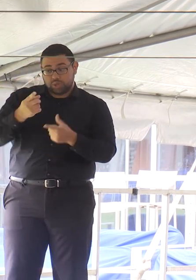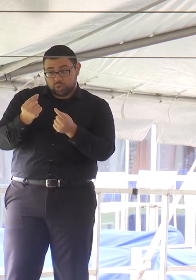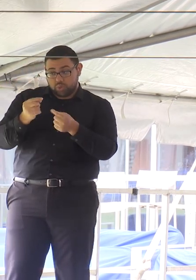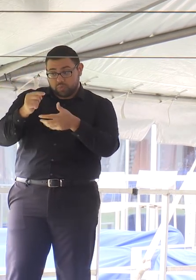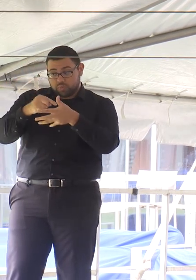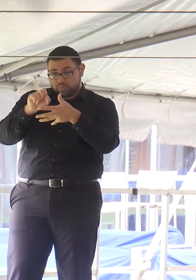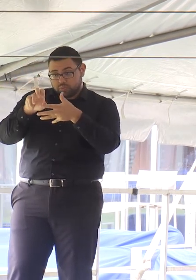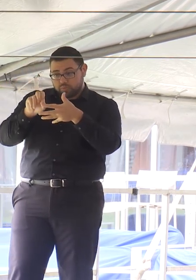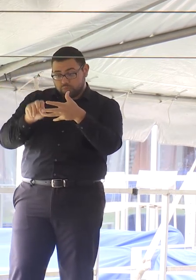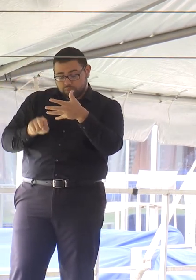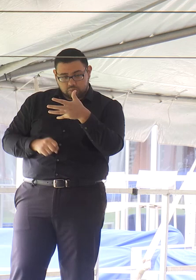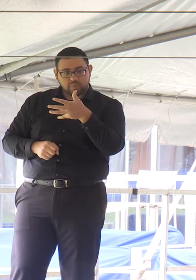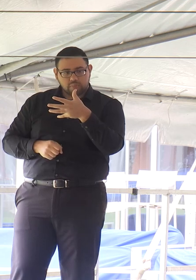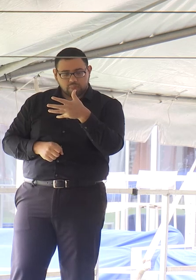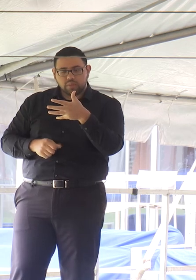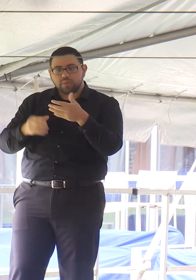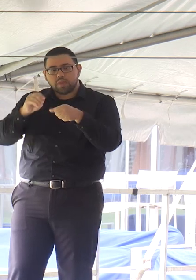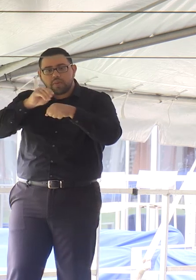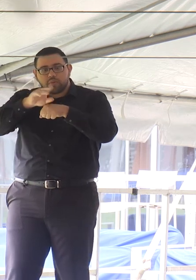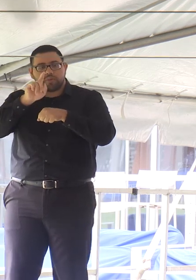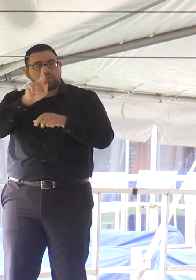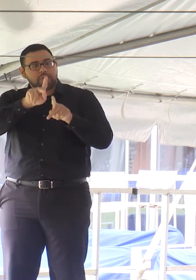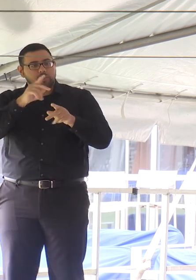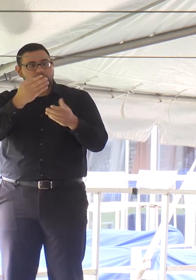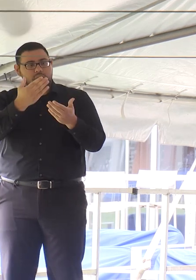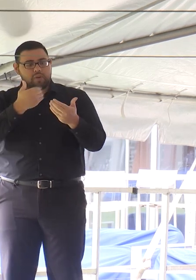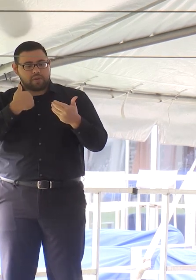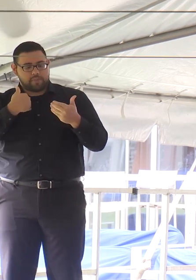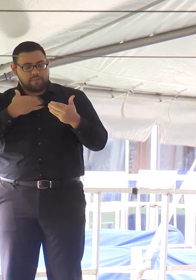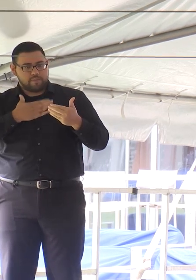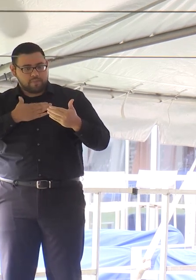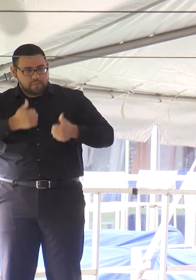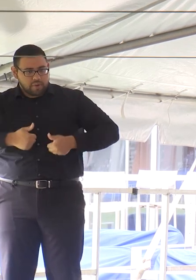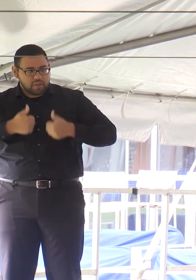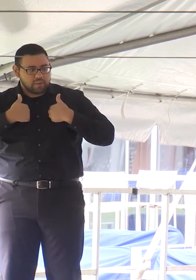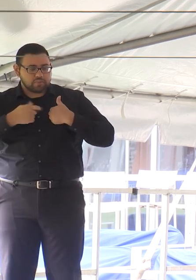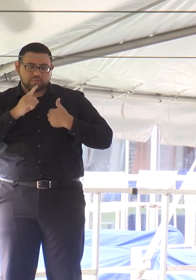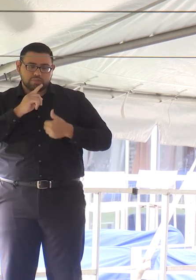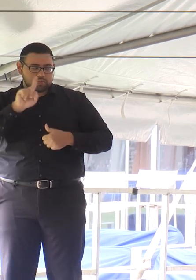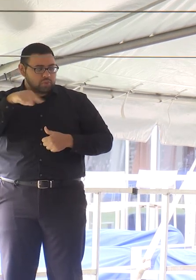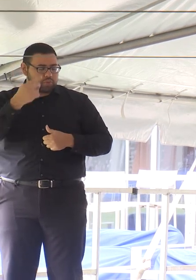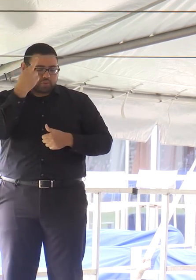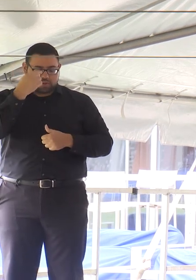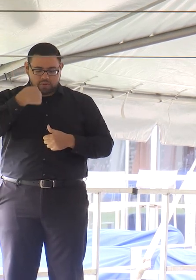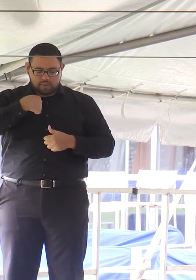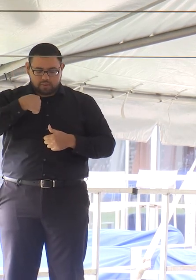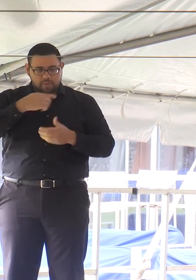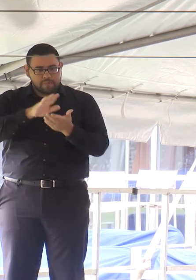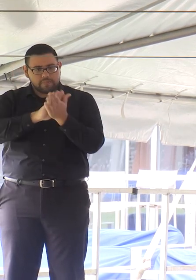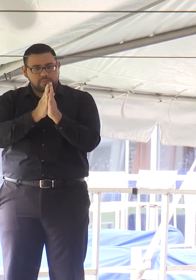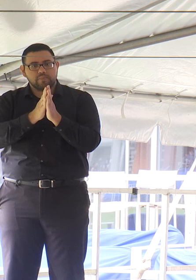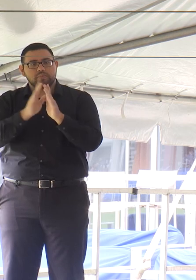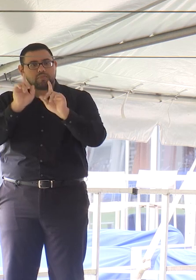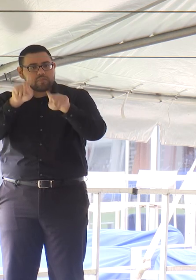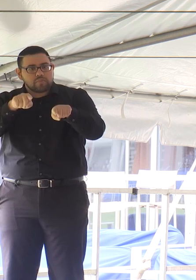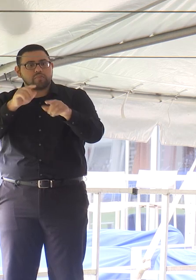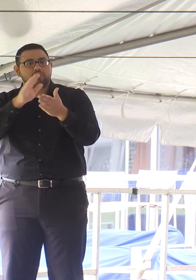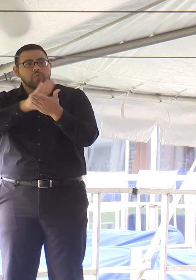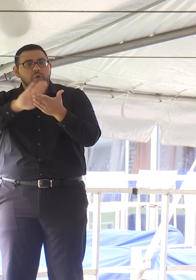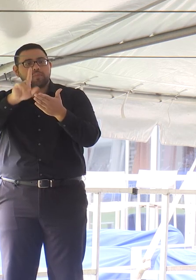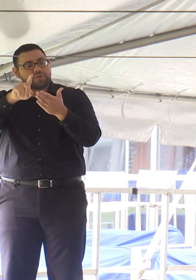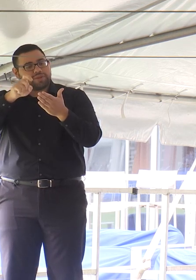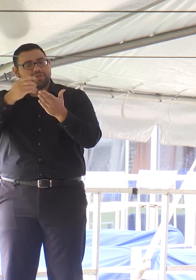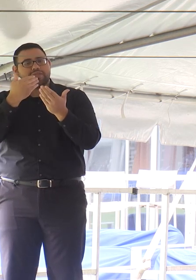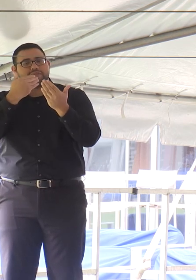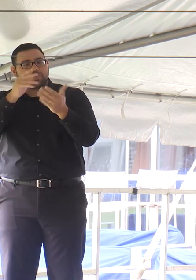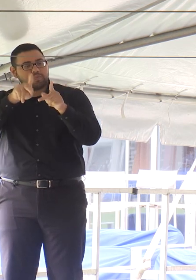do. And the influence that those people had on my life is probably one of the only reasons I ever went to college. But you have to thank those